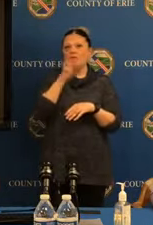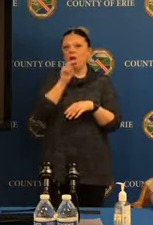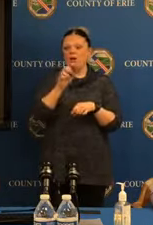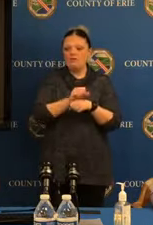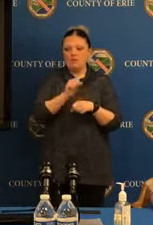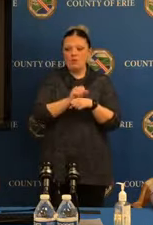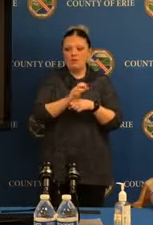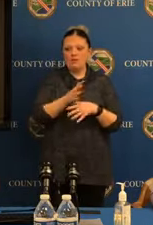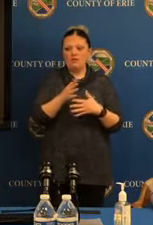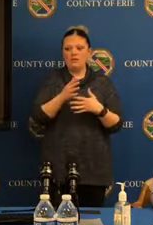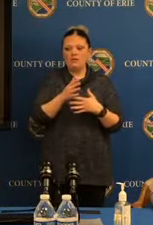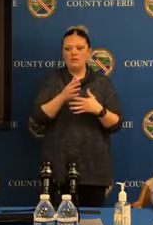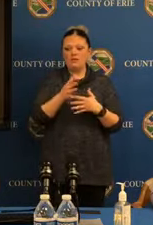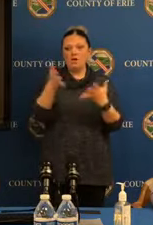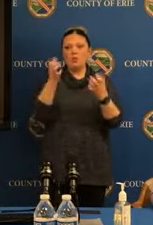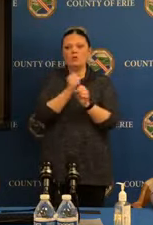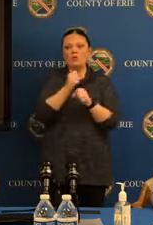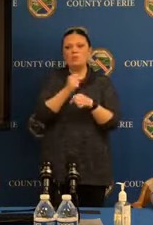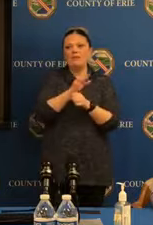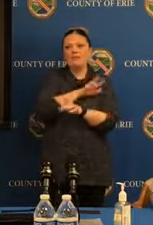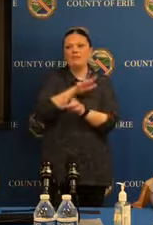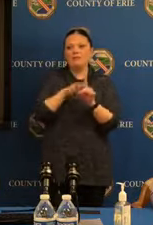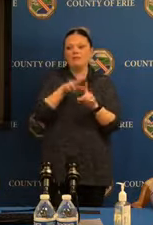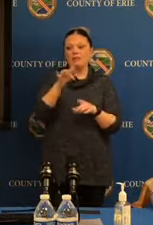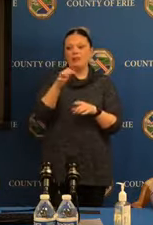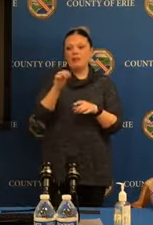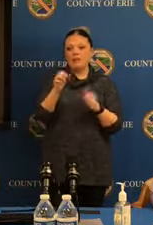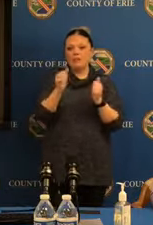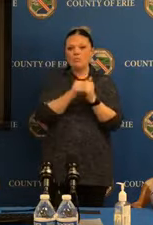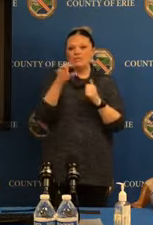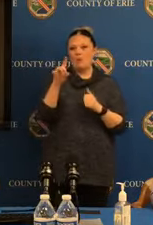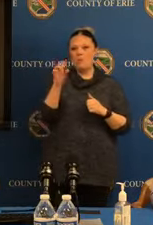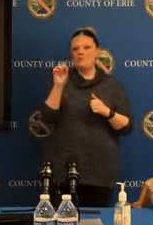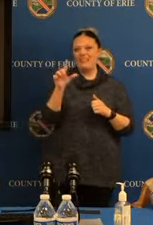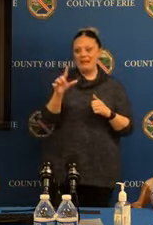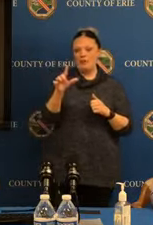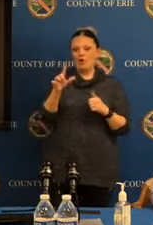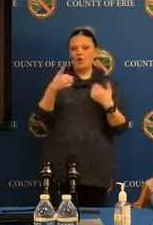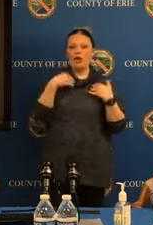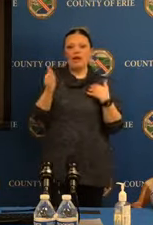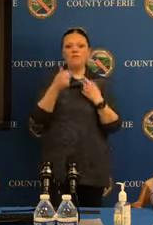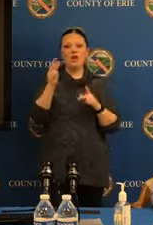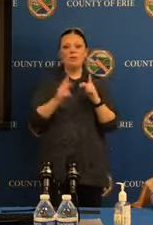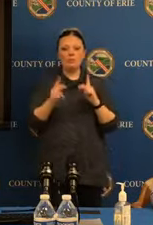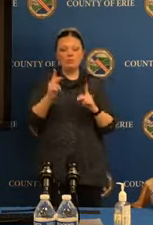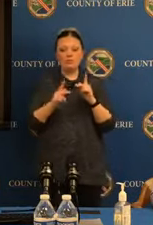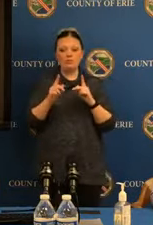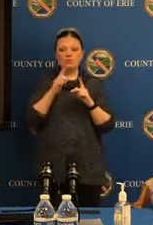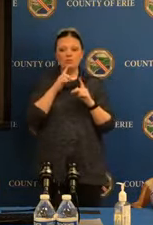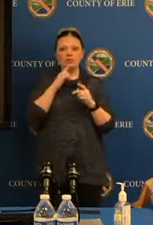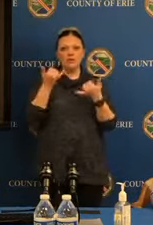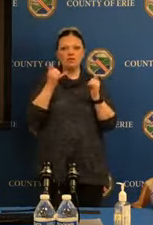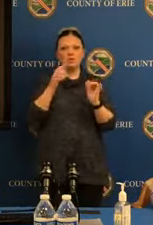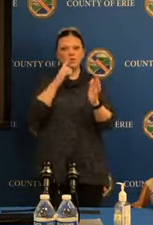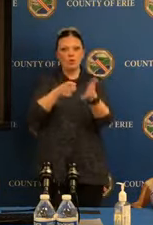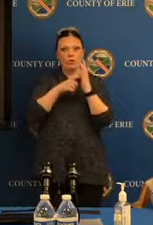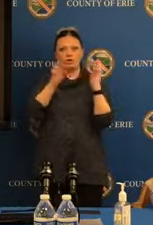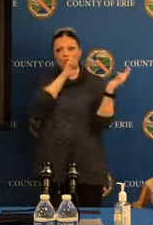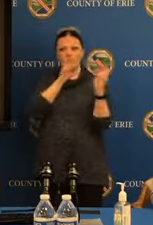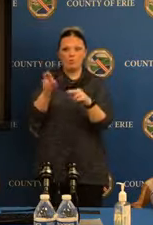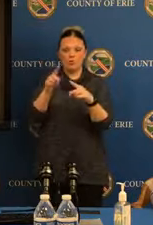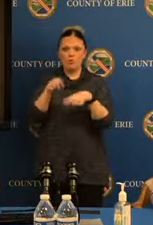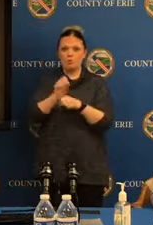wish to issue and make an unemployment claim with the Department of Labor. There are other folks, actually, who are still being required to report to